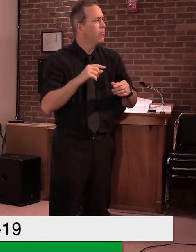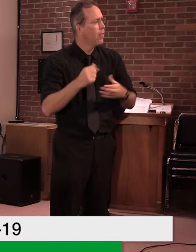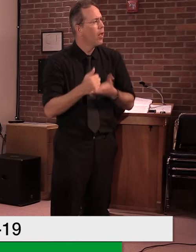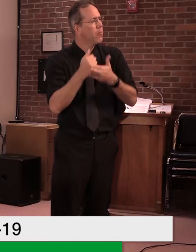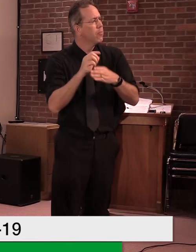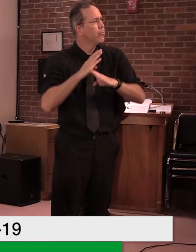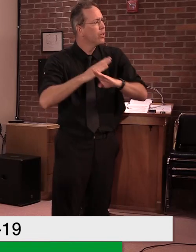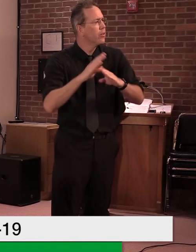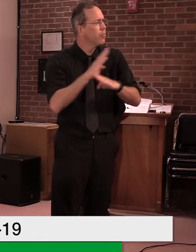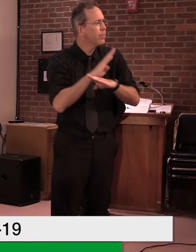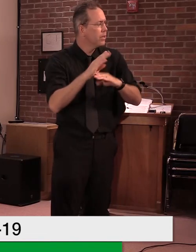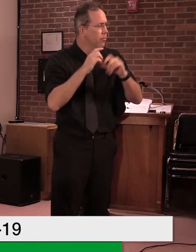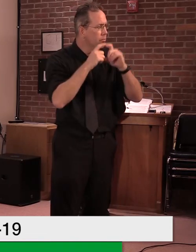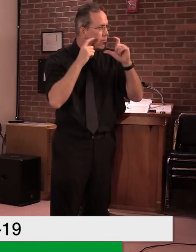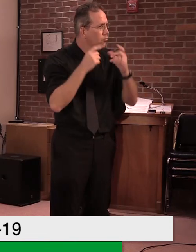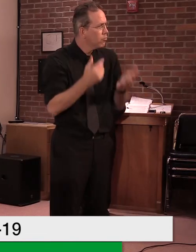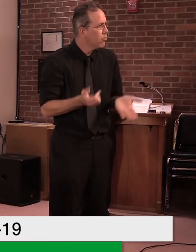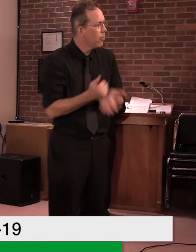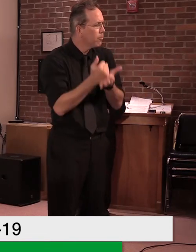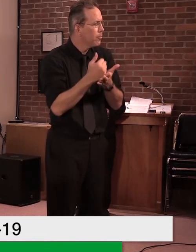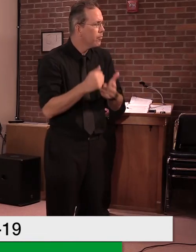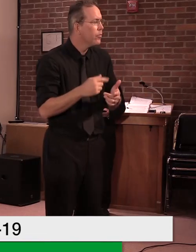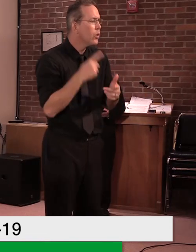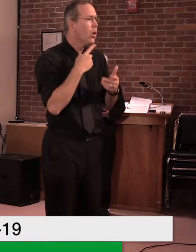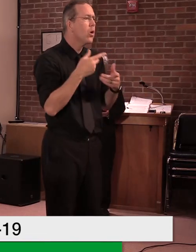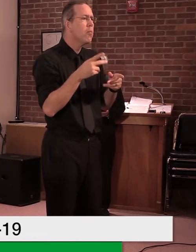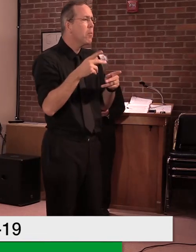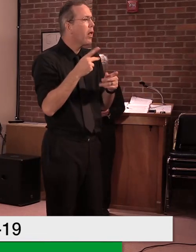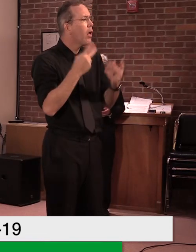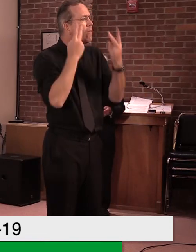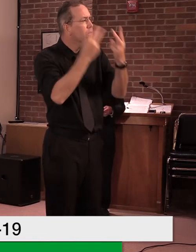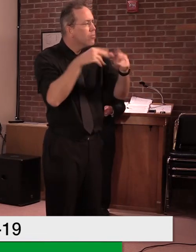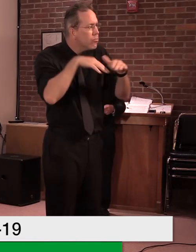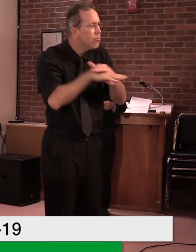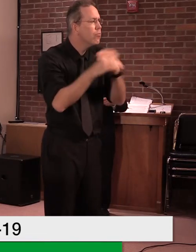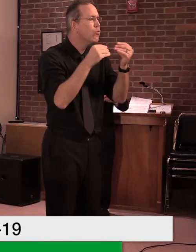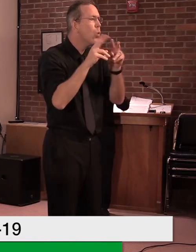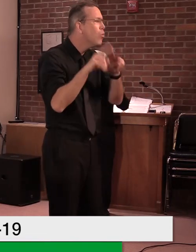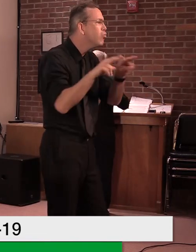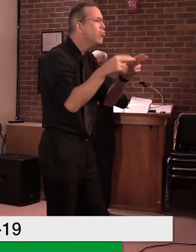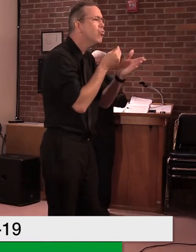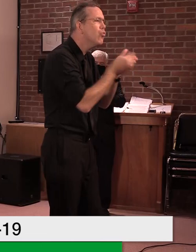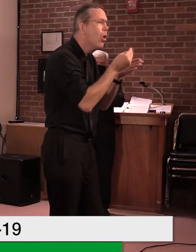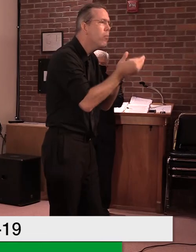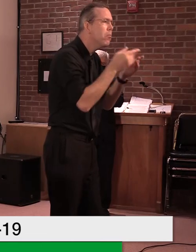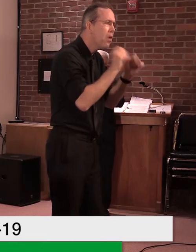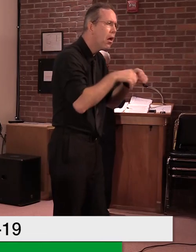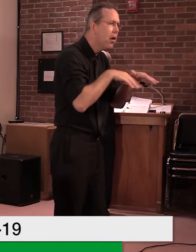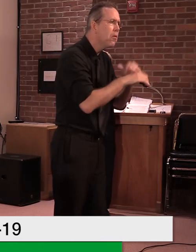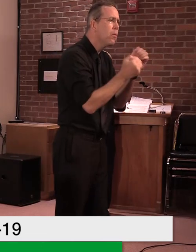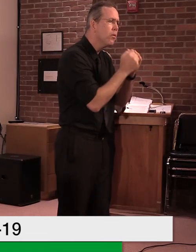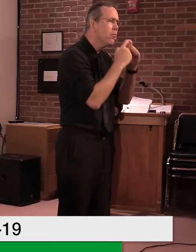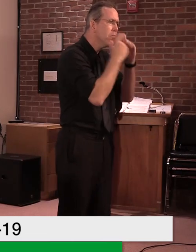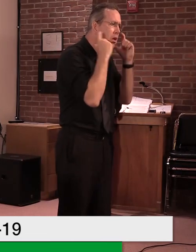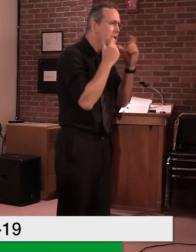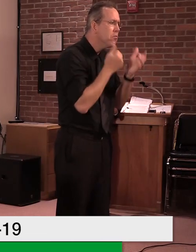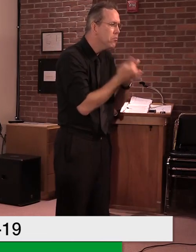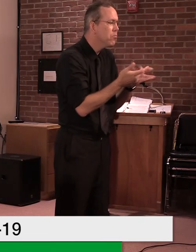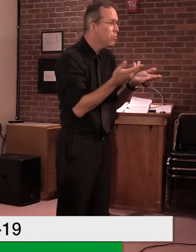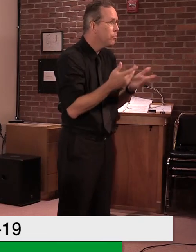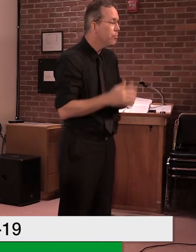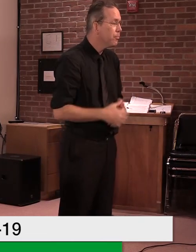out to some of these the stores and do shopping and actually open up the economy a little bit